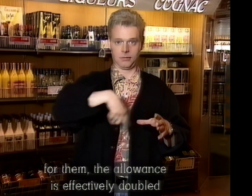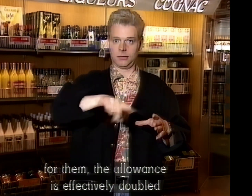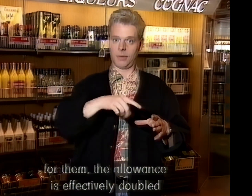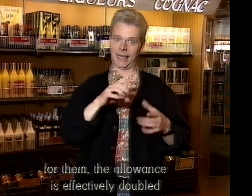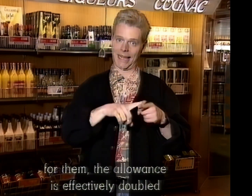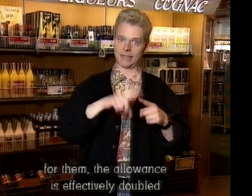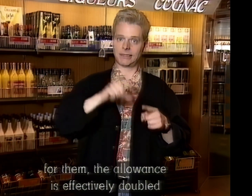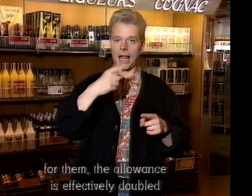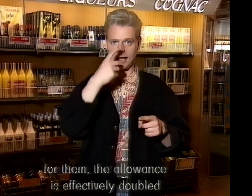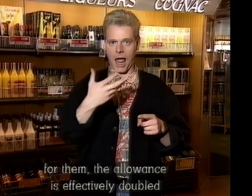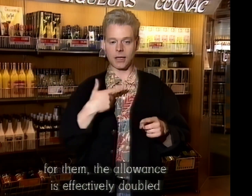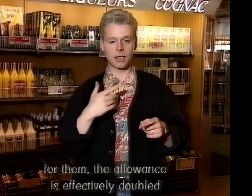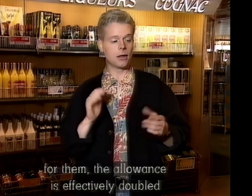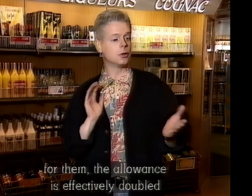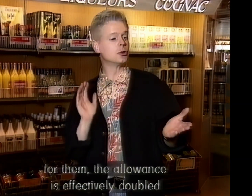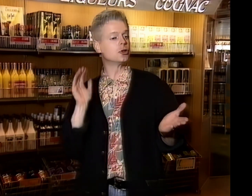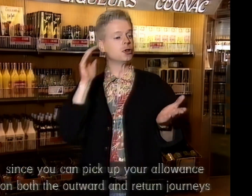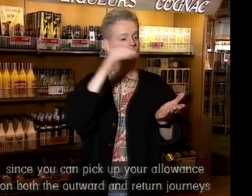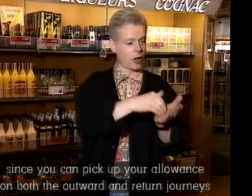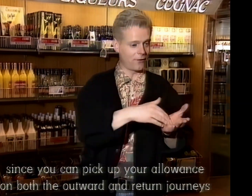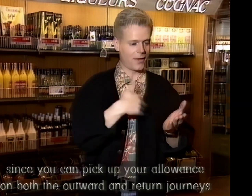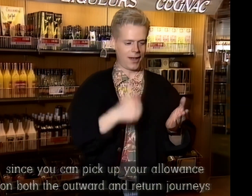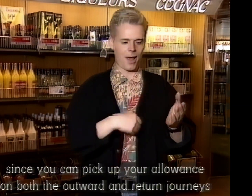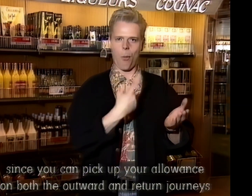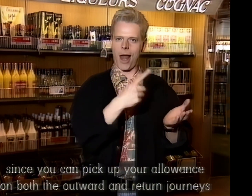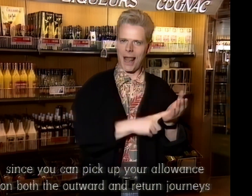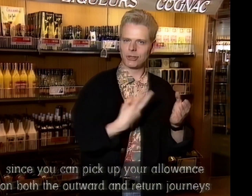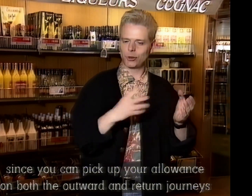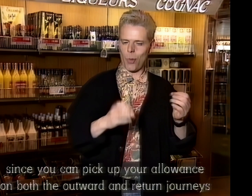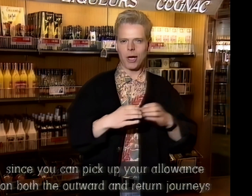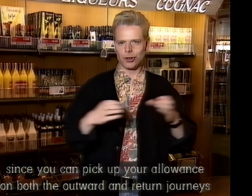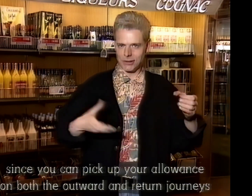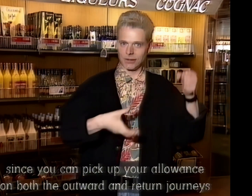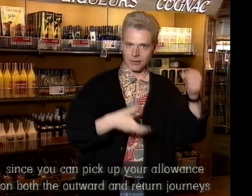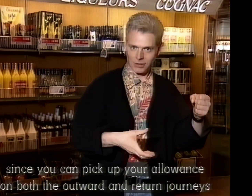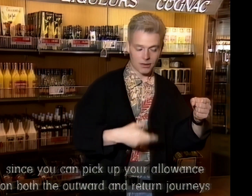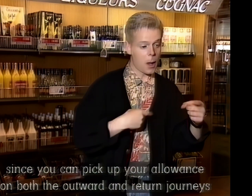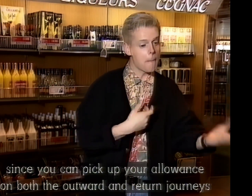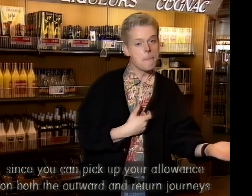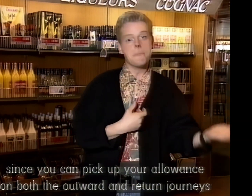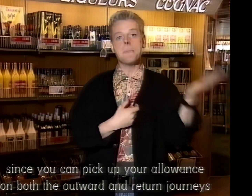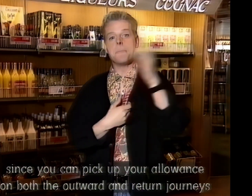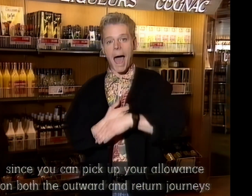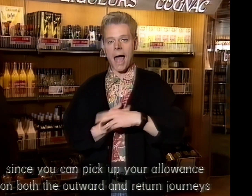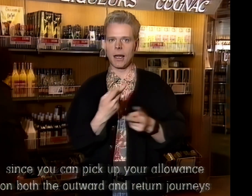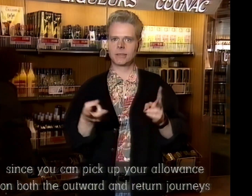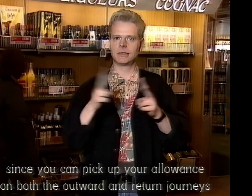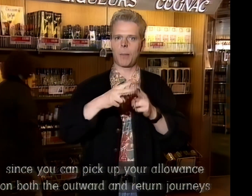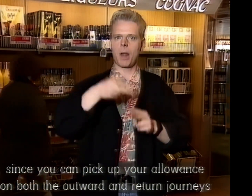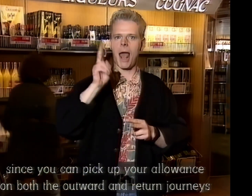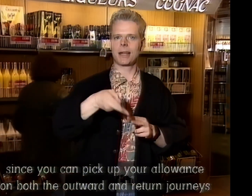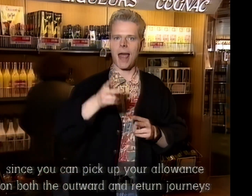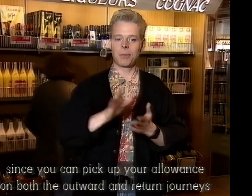doubled, since you can pick up your allowance on both the outward and the return journeys,